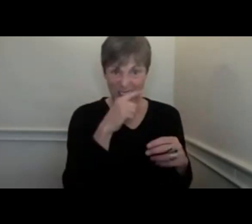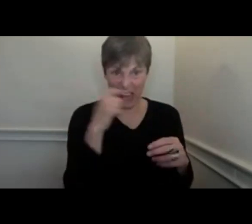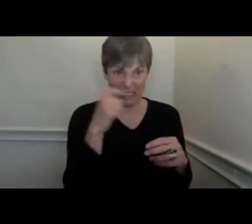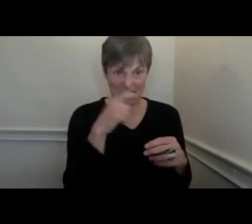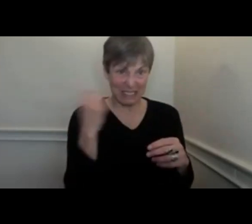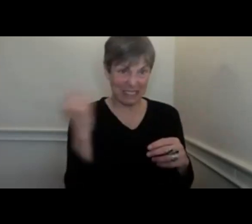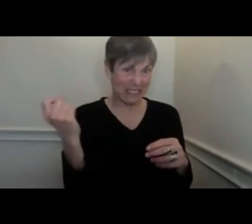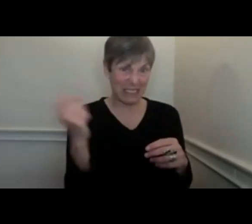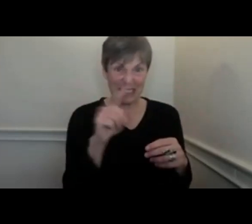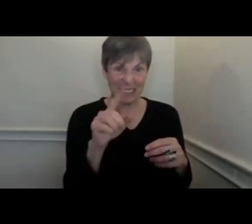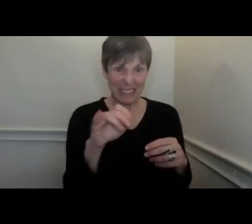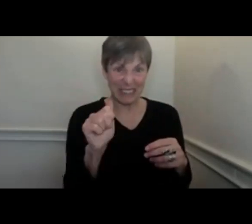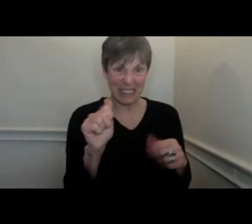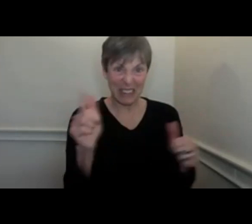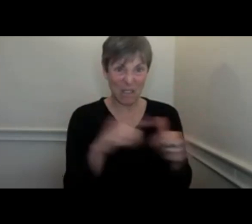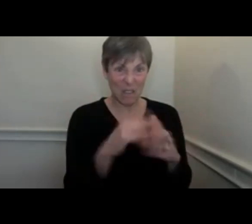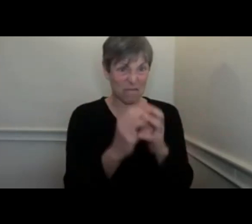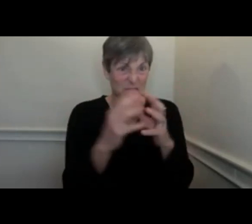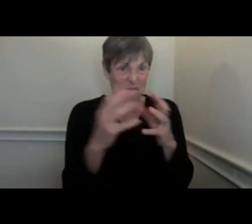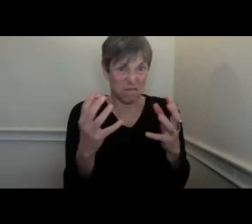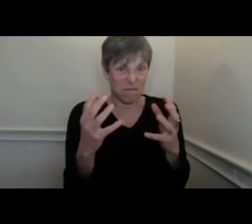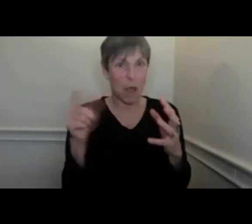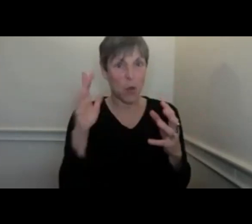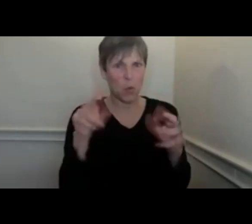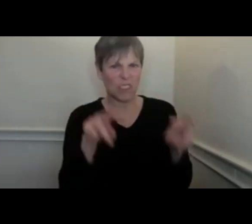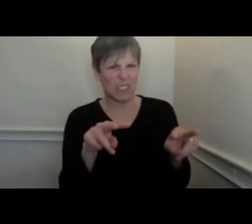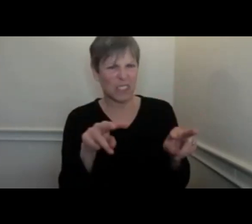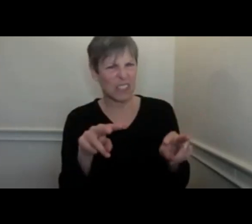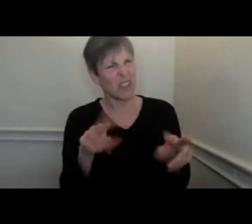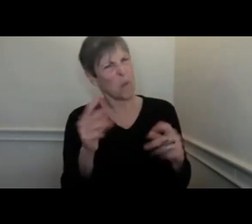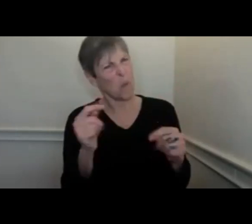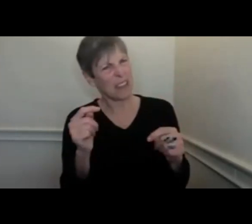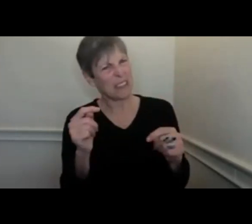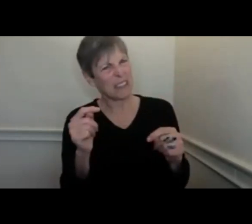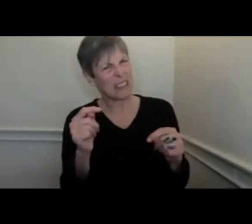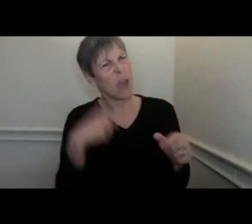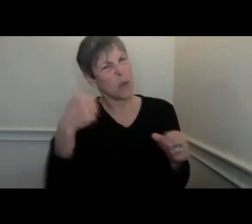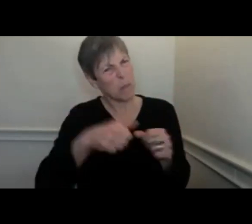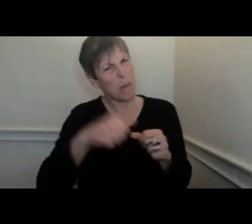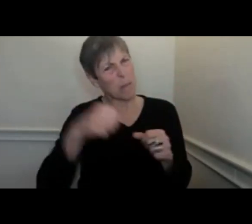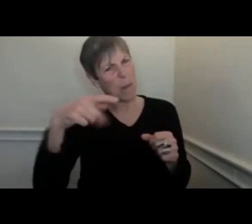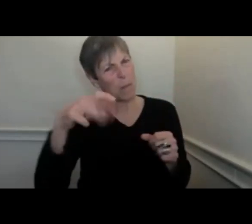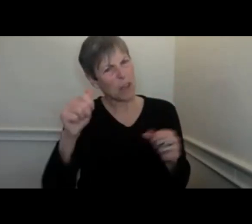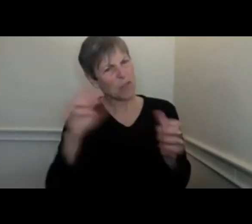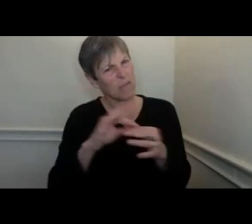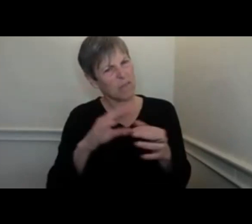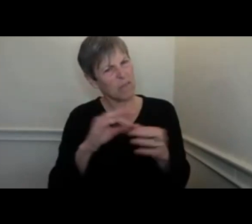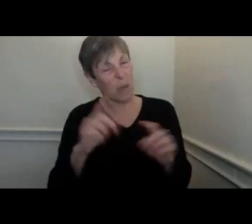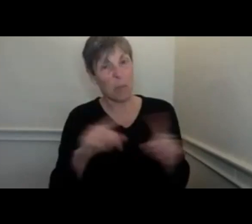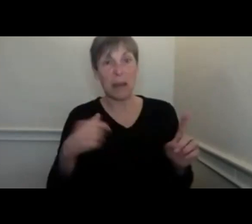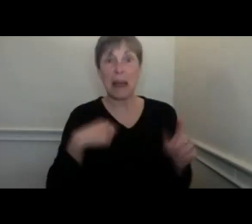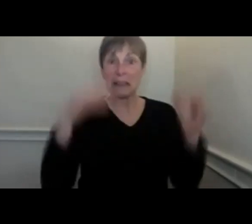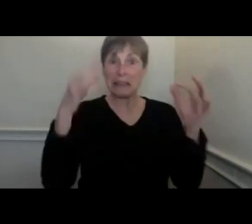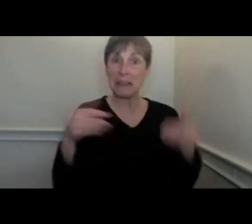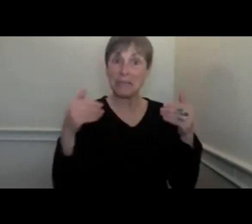first flush, for whatever reason. You'll be like, wow, I know Petra warned me, but really, like, I grew zinnias because they're beautiful,